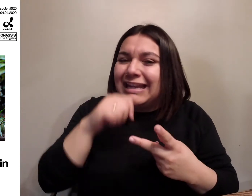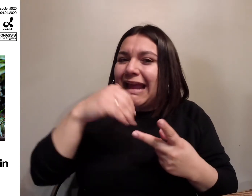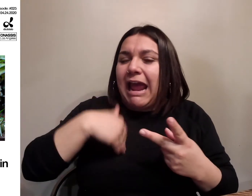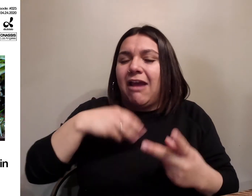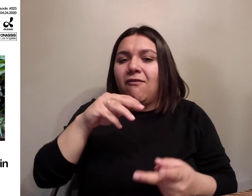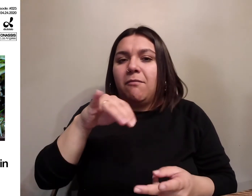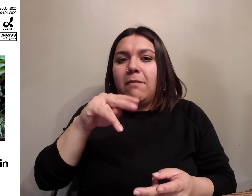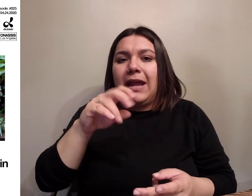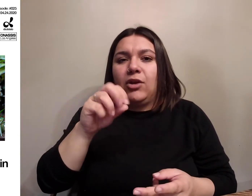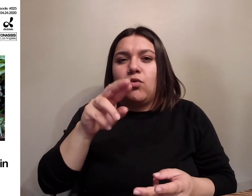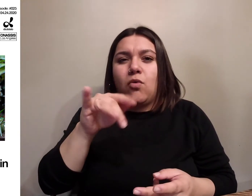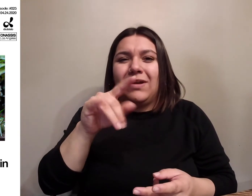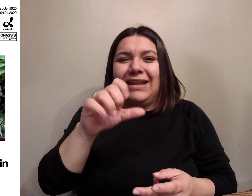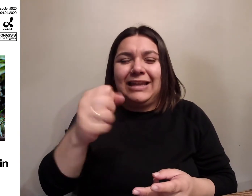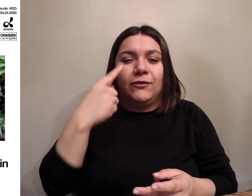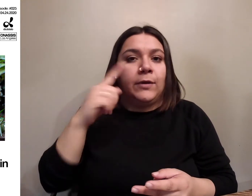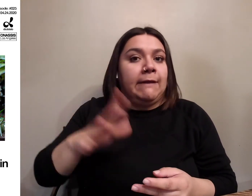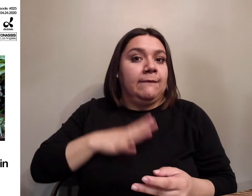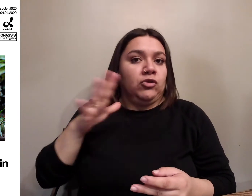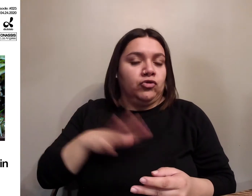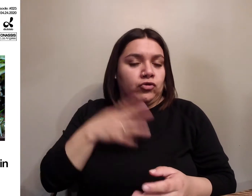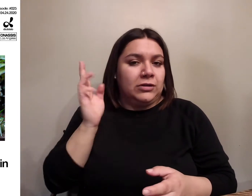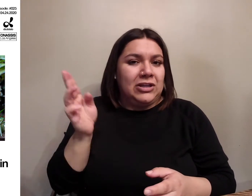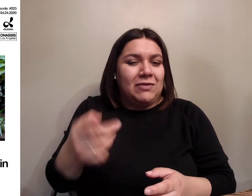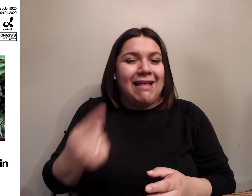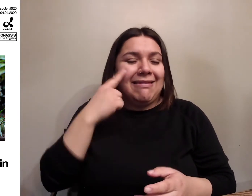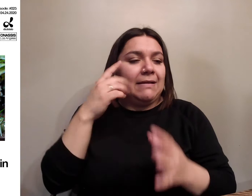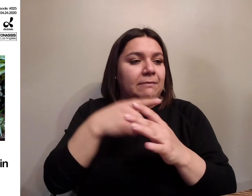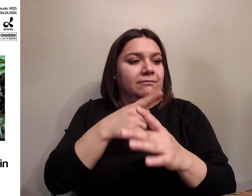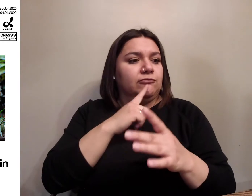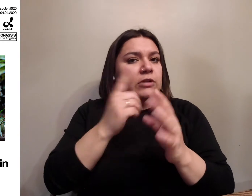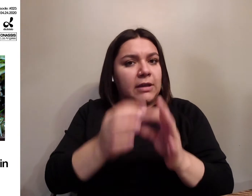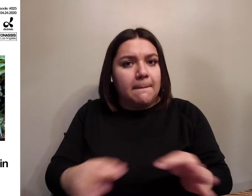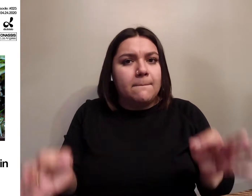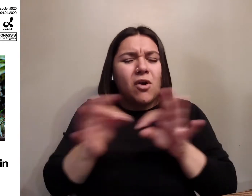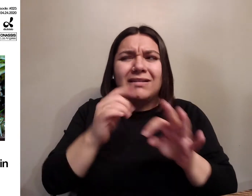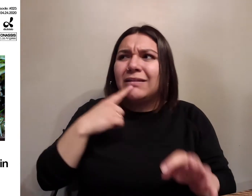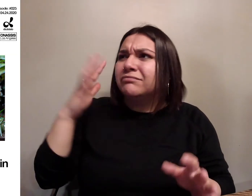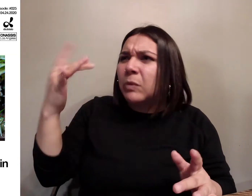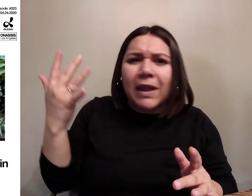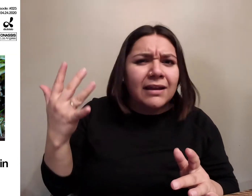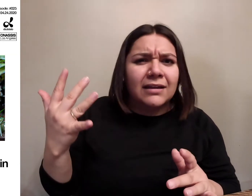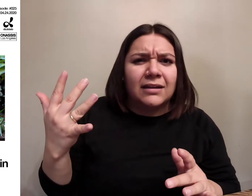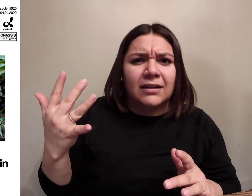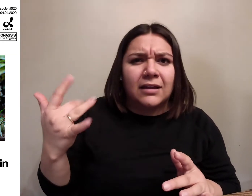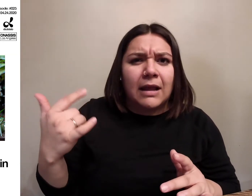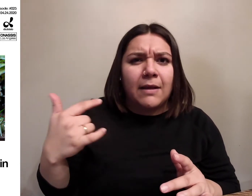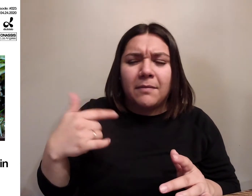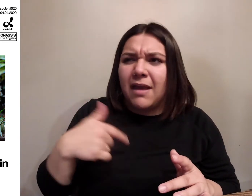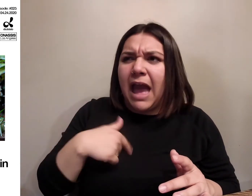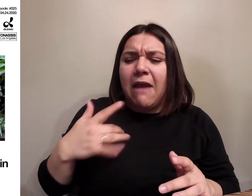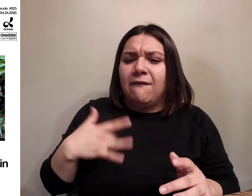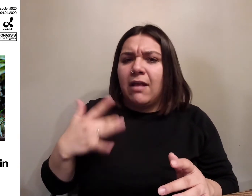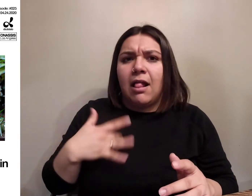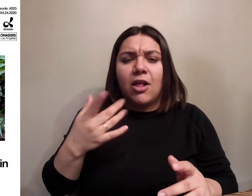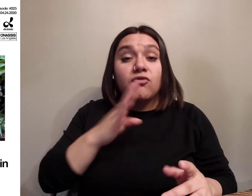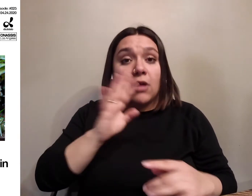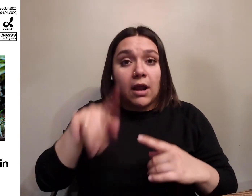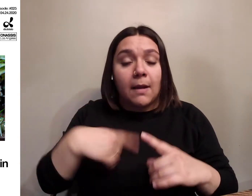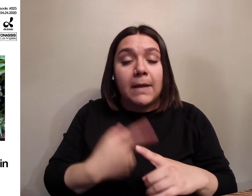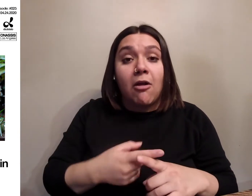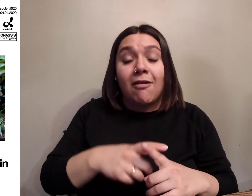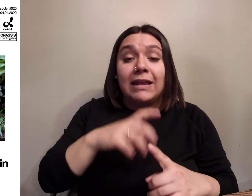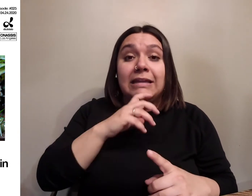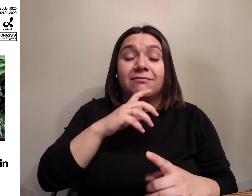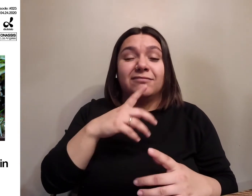religious hierarchy, and that's about it. There are no women in that history. There are no minorities in that official history. So I think it